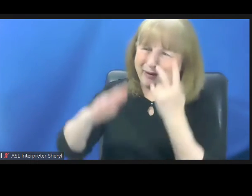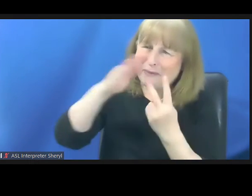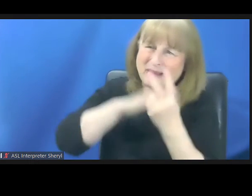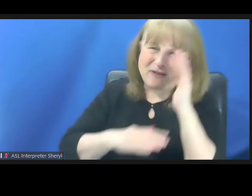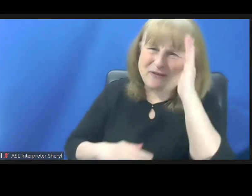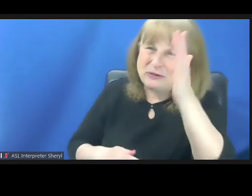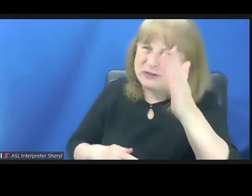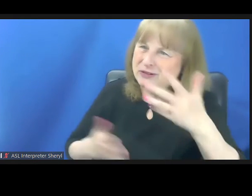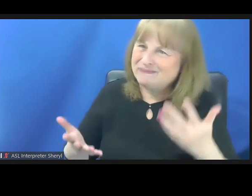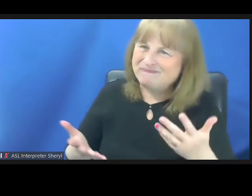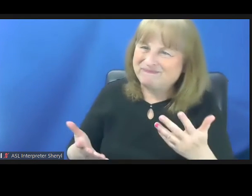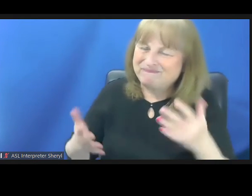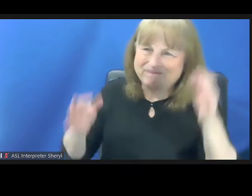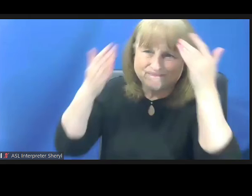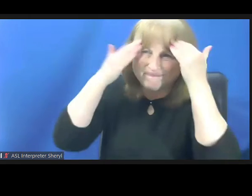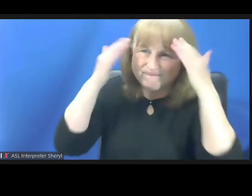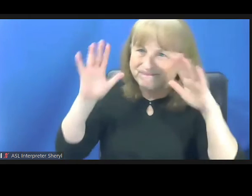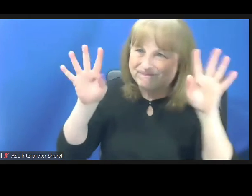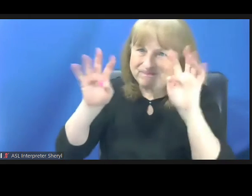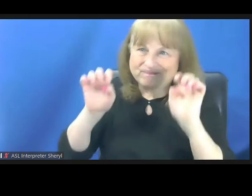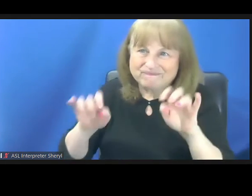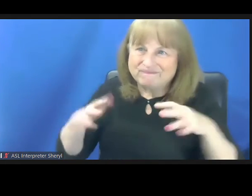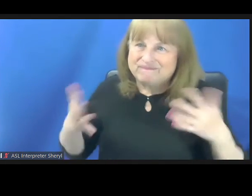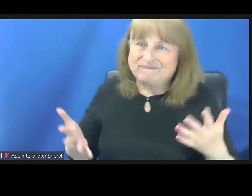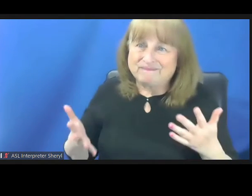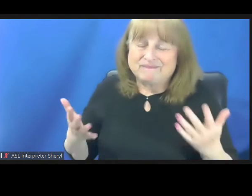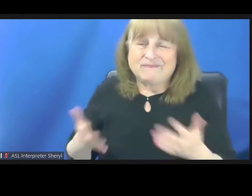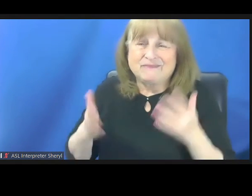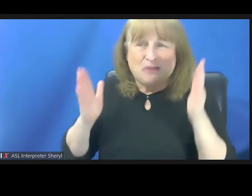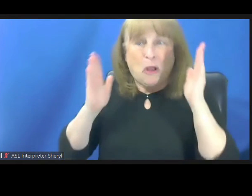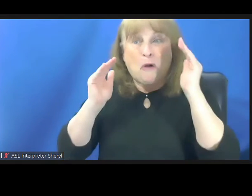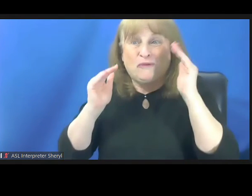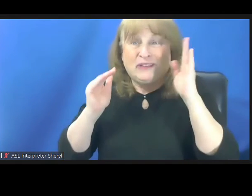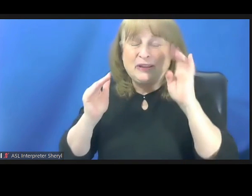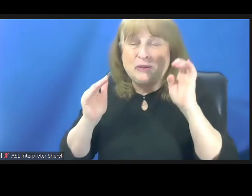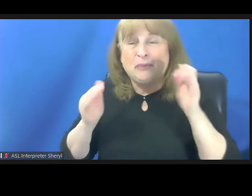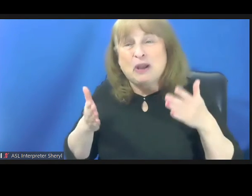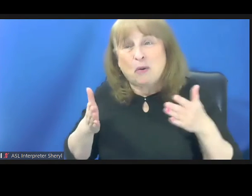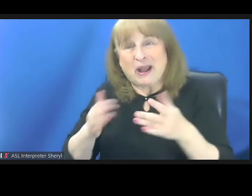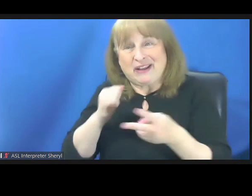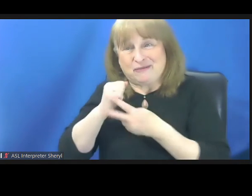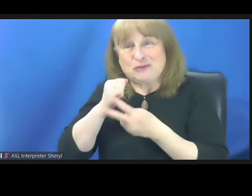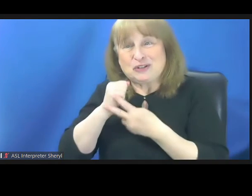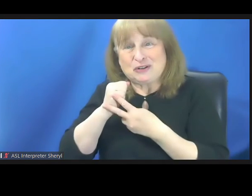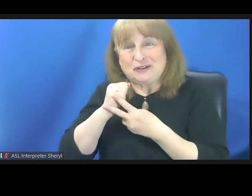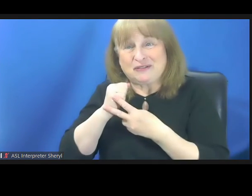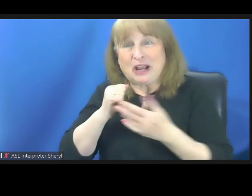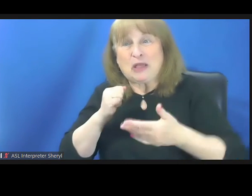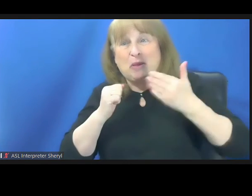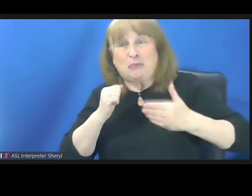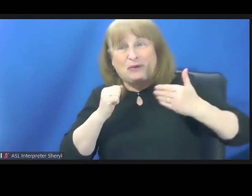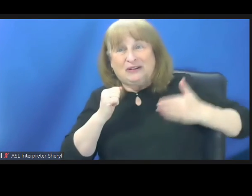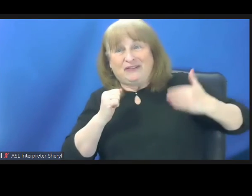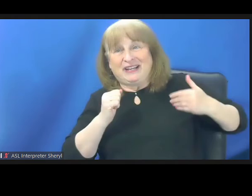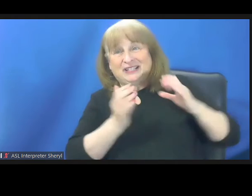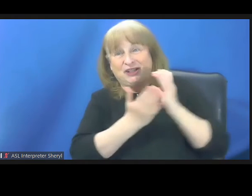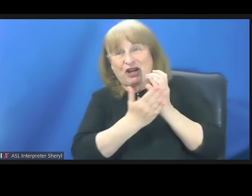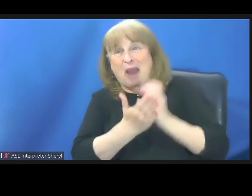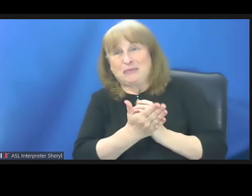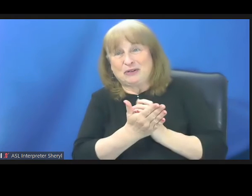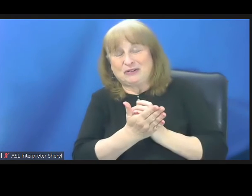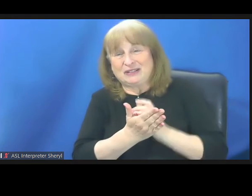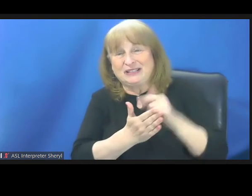is such an unknown. Just hopefully there will be a way of preserving the previous chapters in